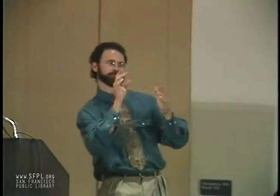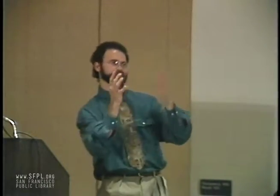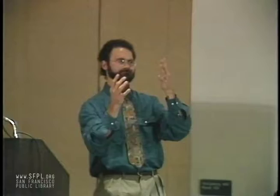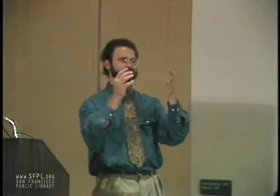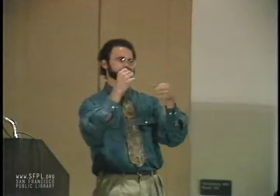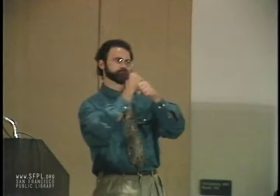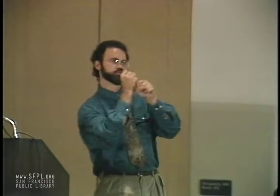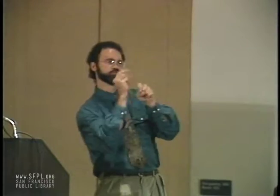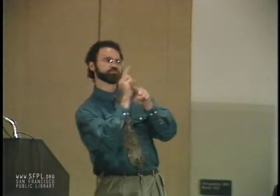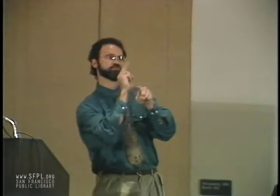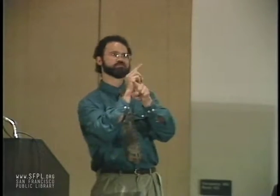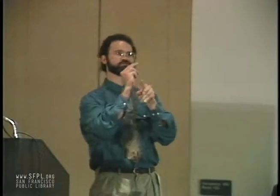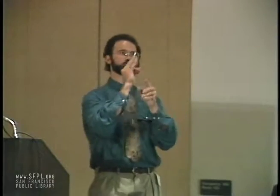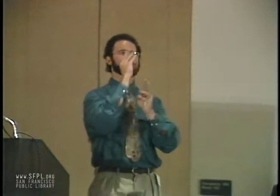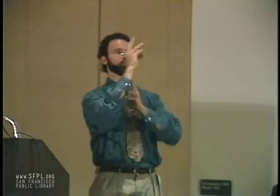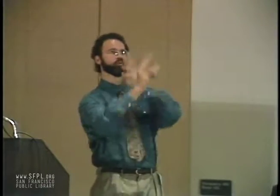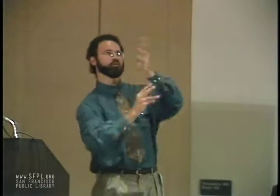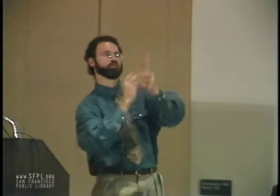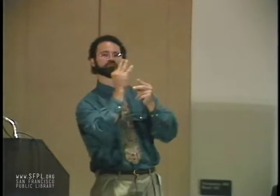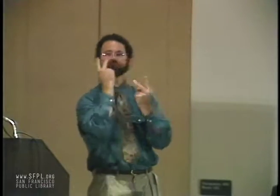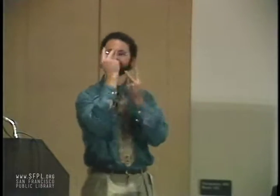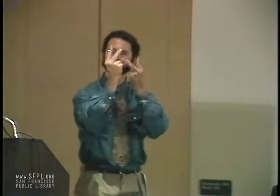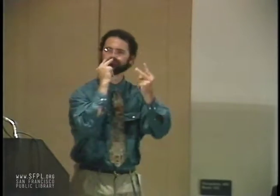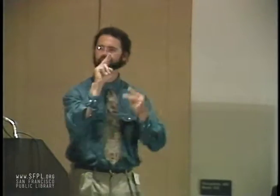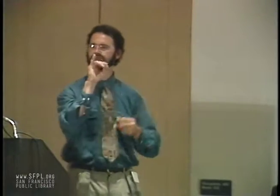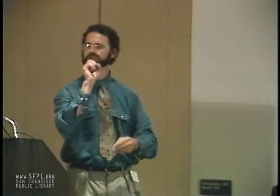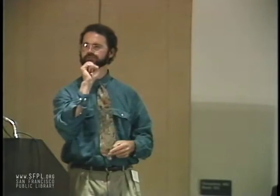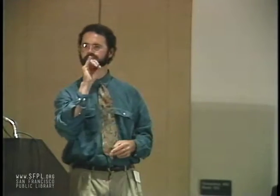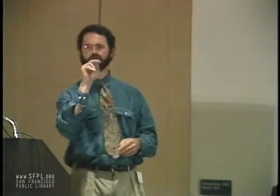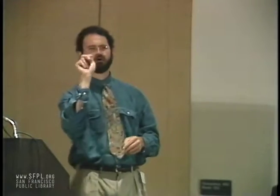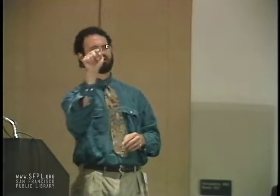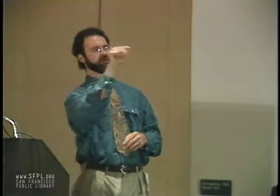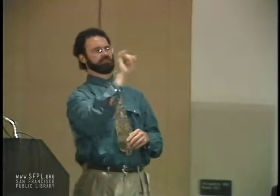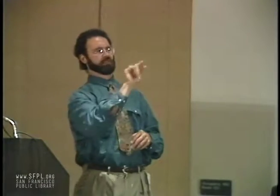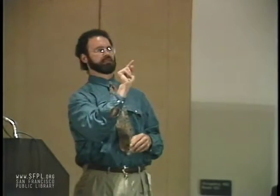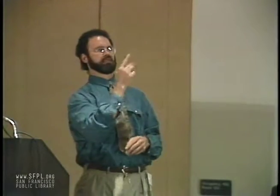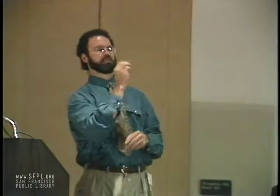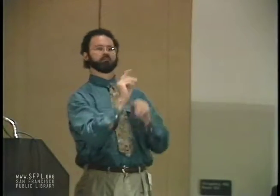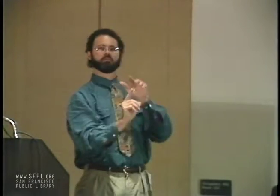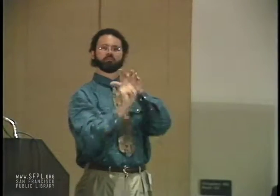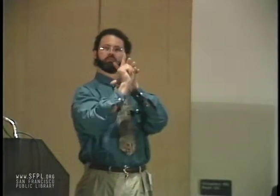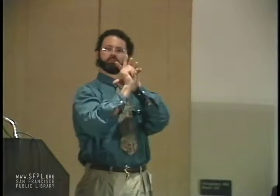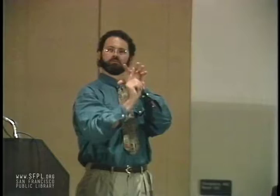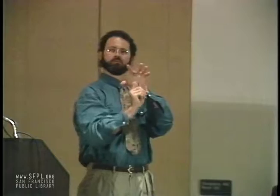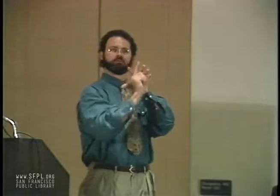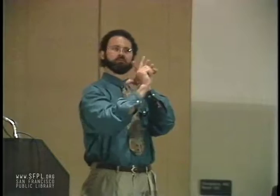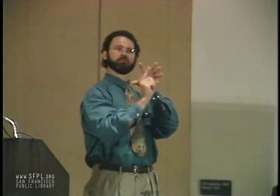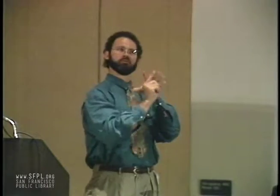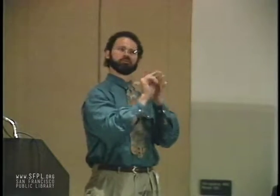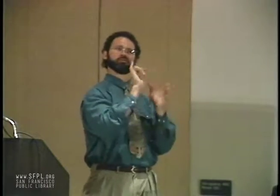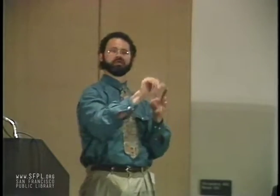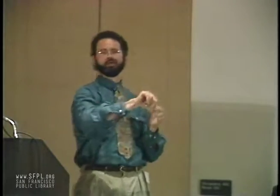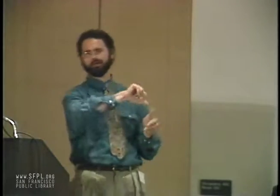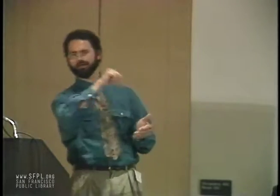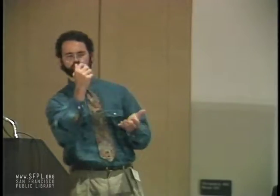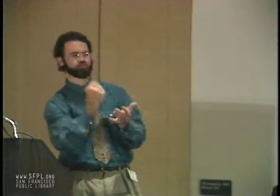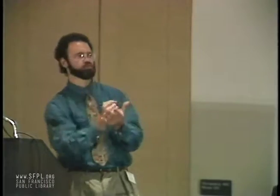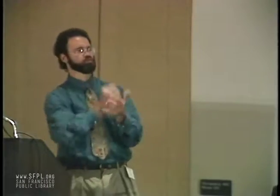hands and emphasis of the hands in the artwork, and an effort to make the visual representation of the deaf